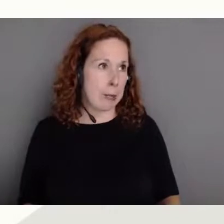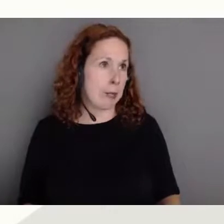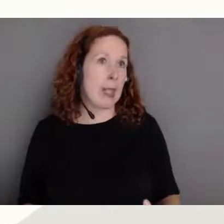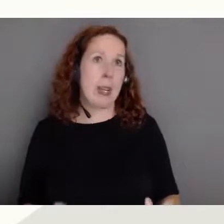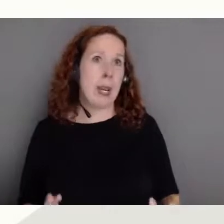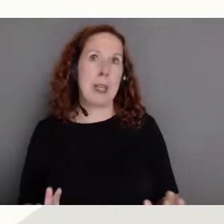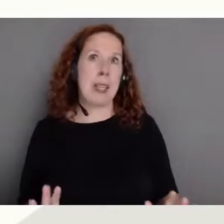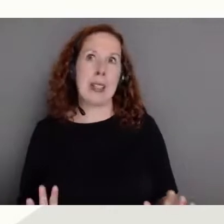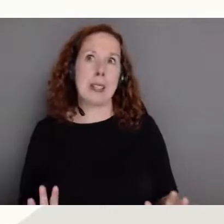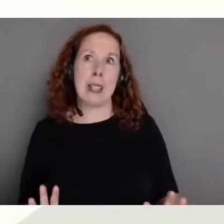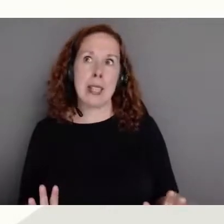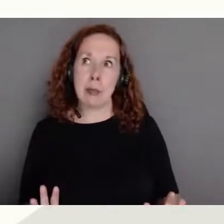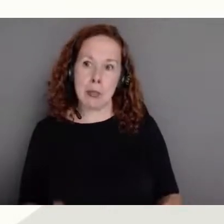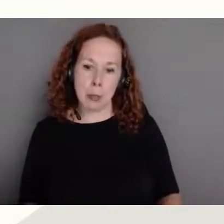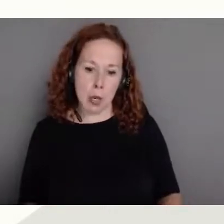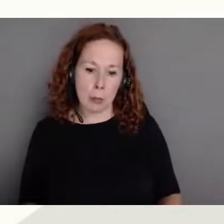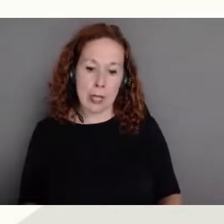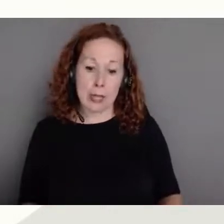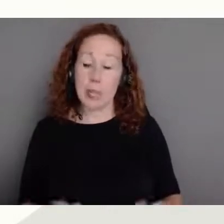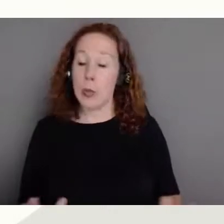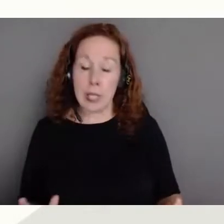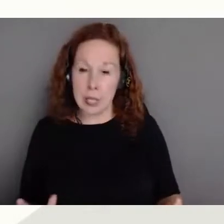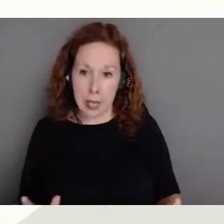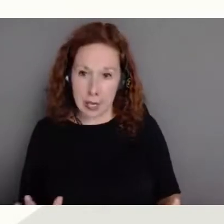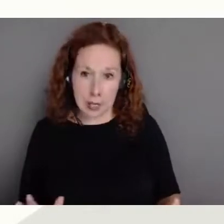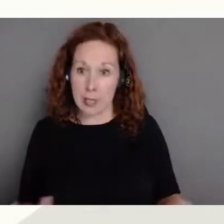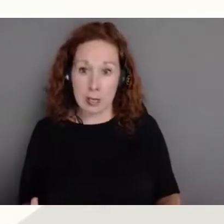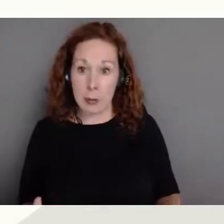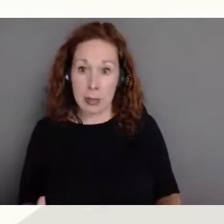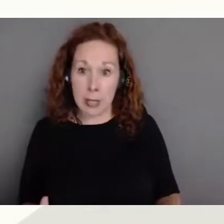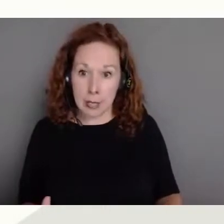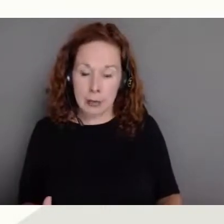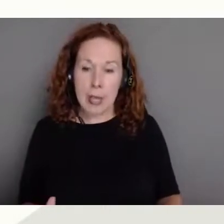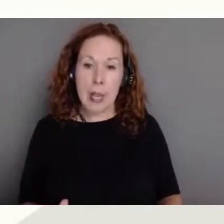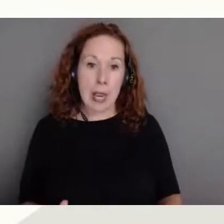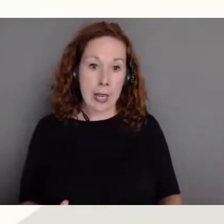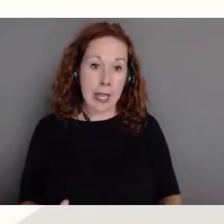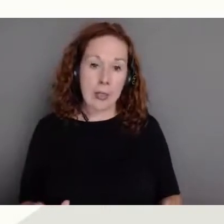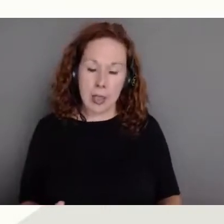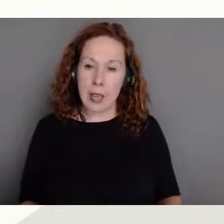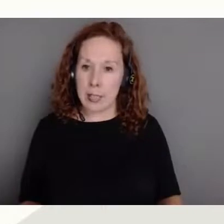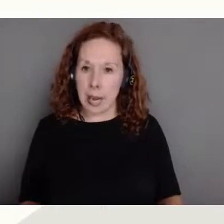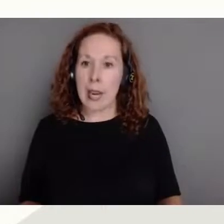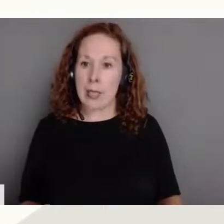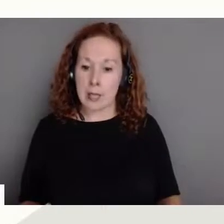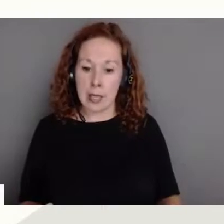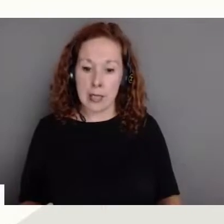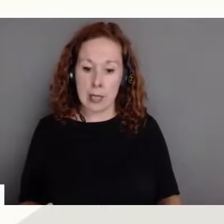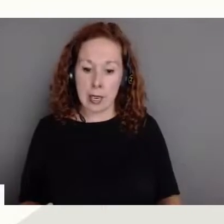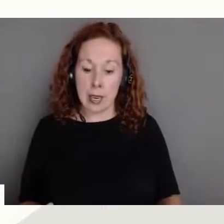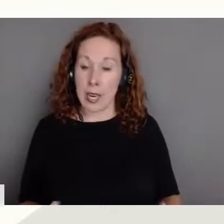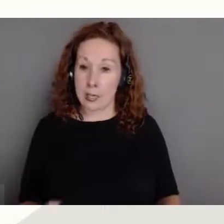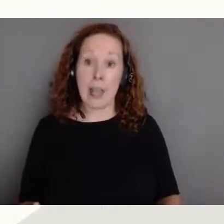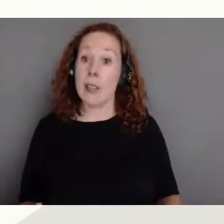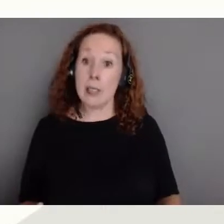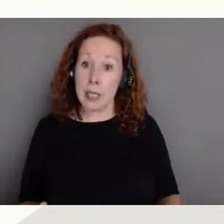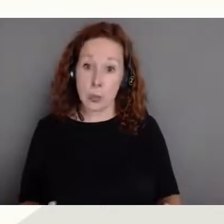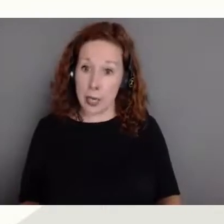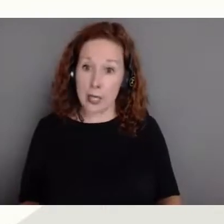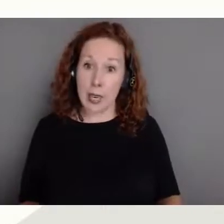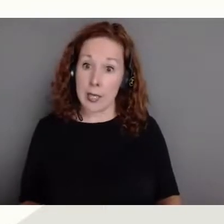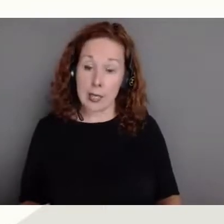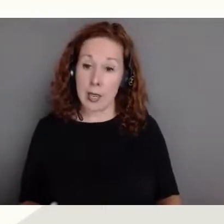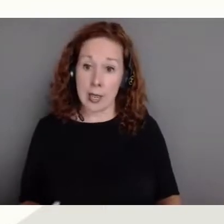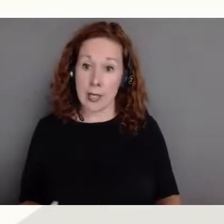the I'm going to get the name of it wrong, but equity and accessibility, and Mhm. in that act, it ASL